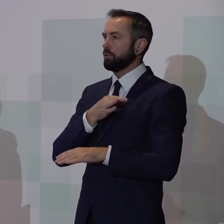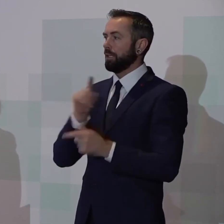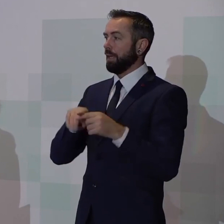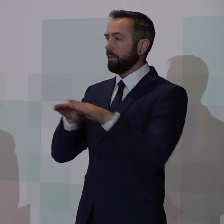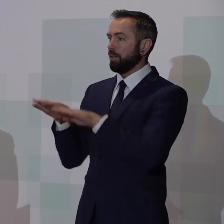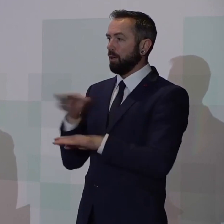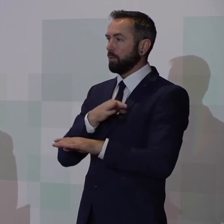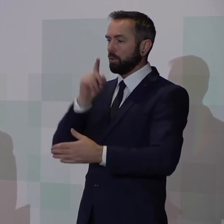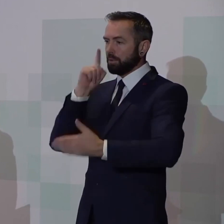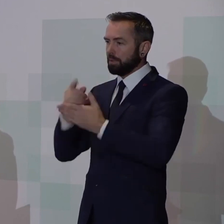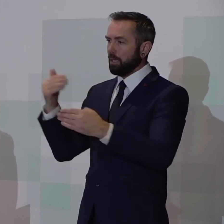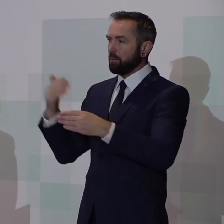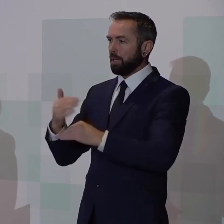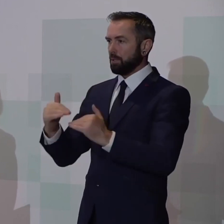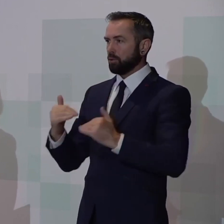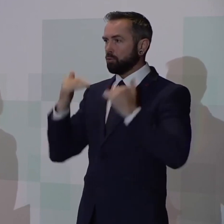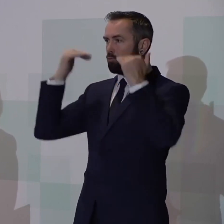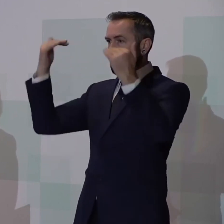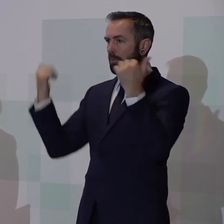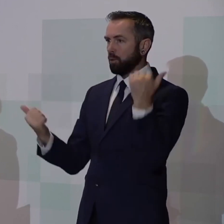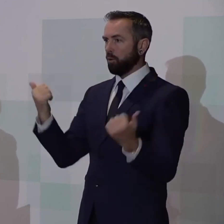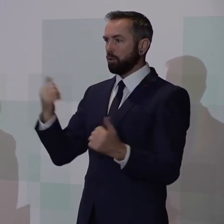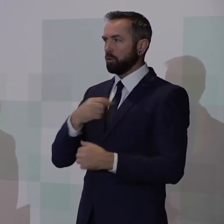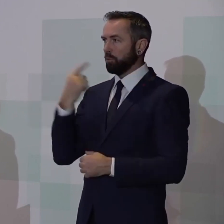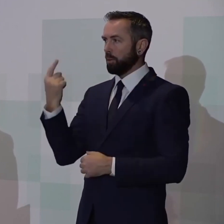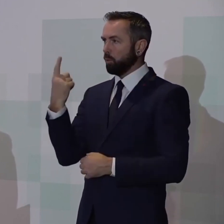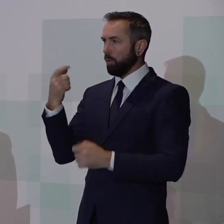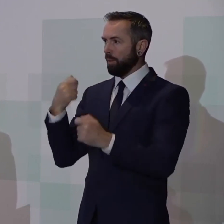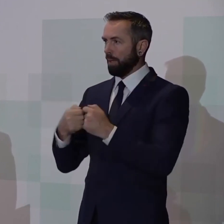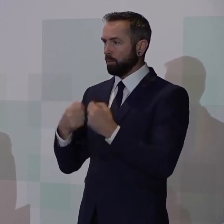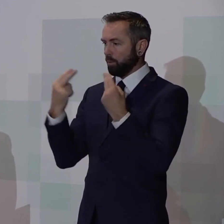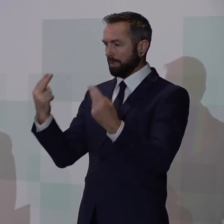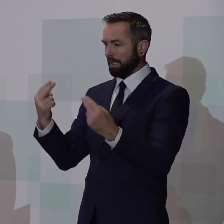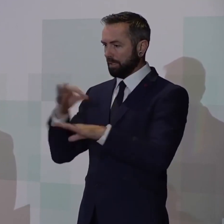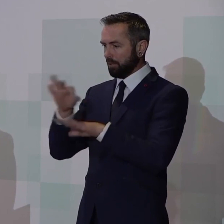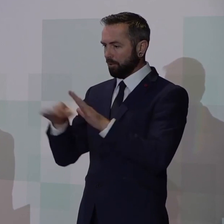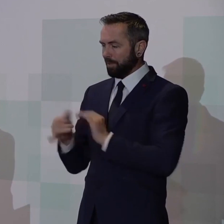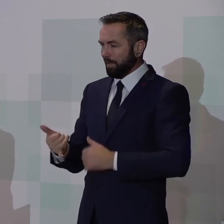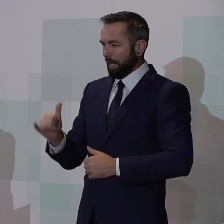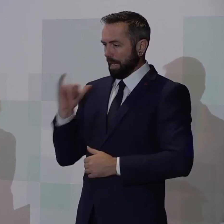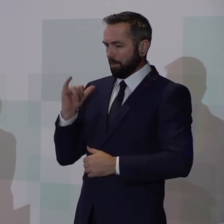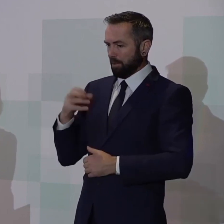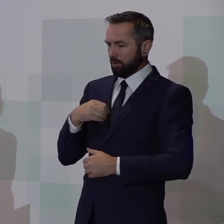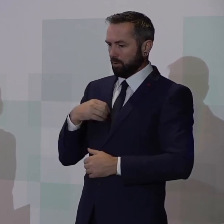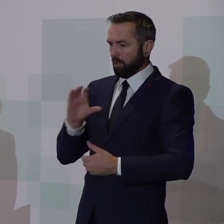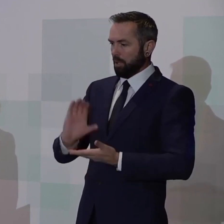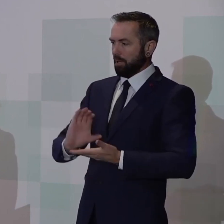determined by the Supreme Court to be one that required the state being able to deport the